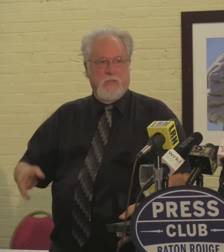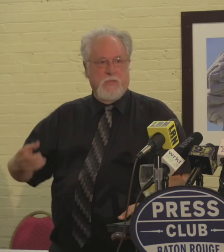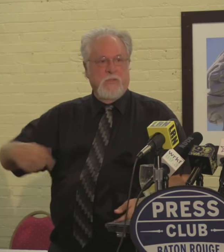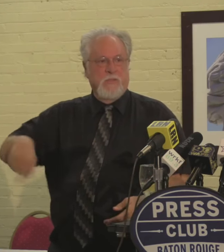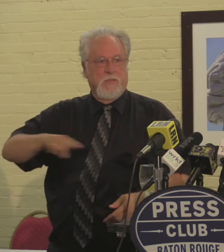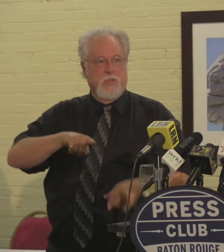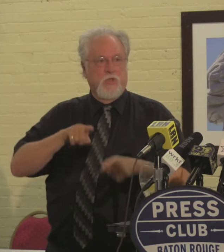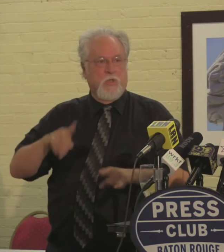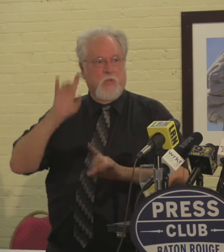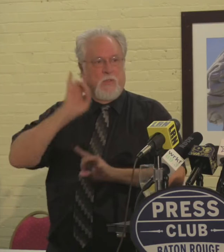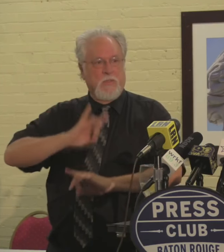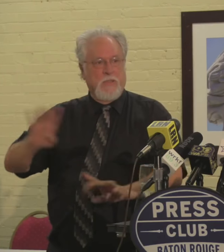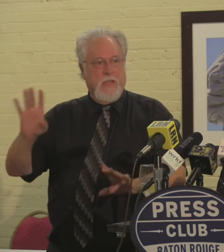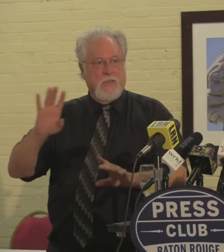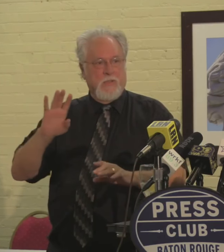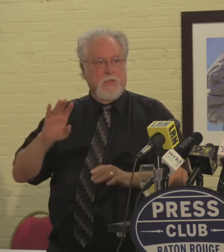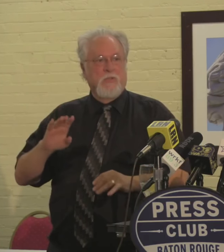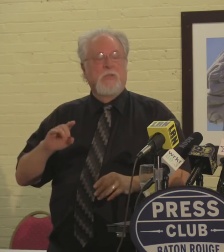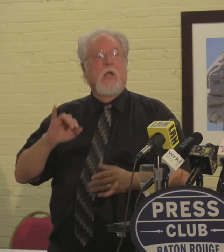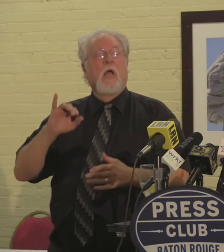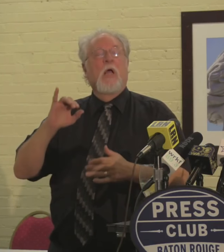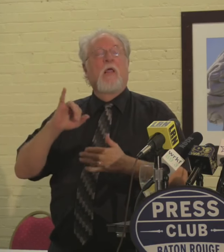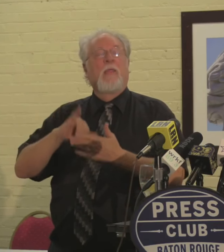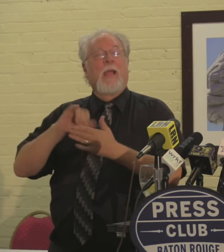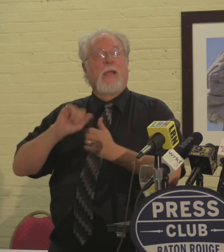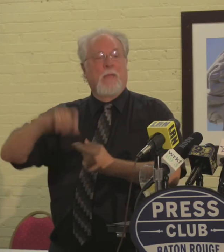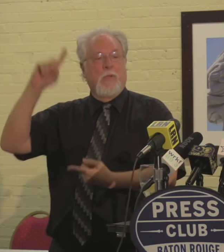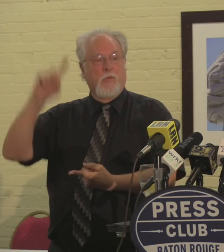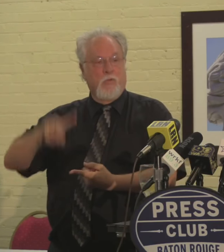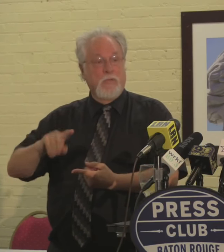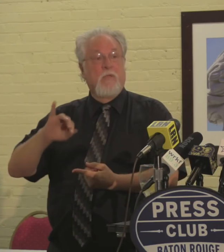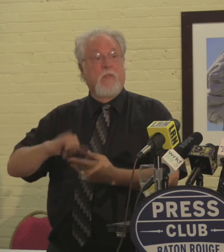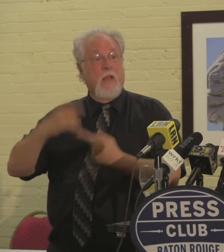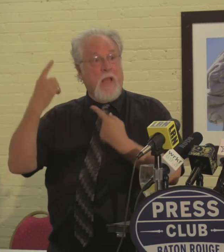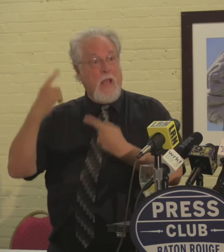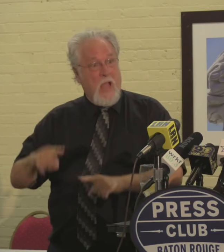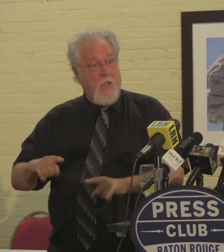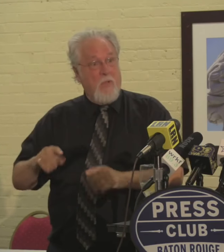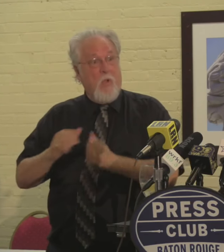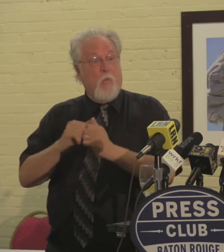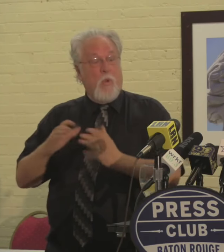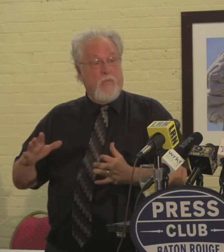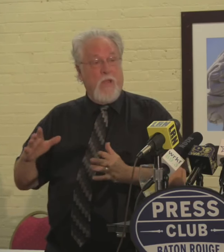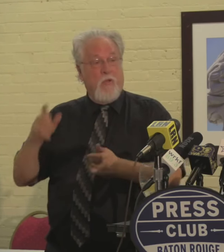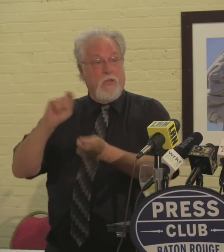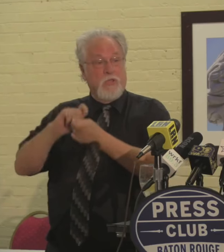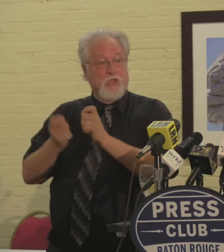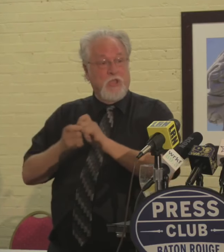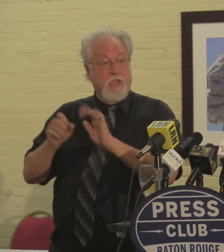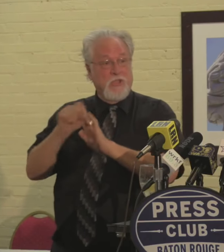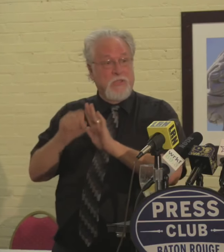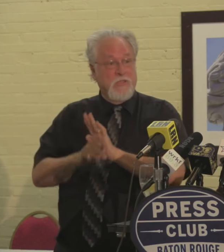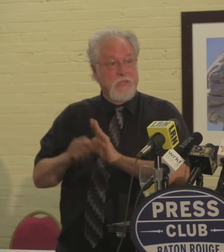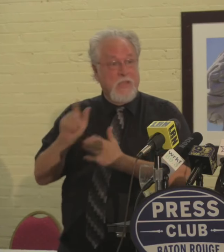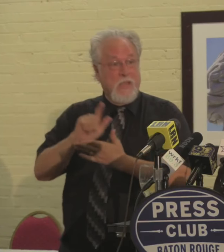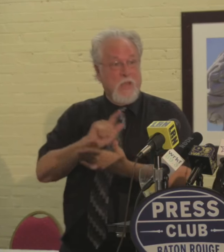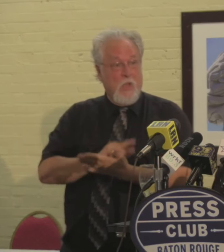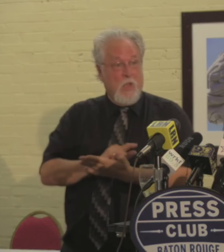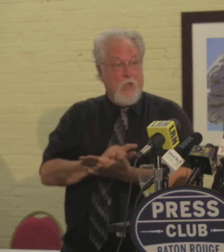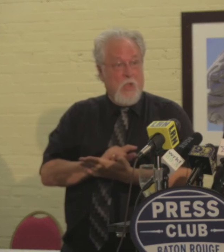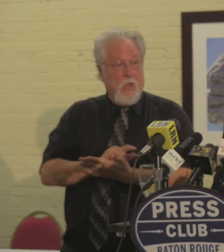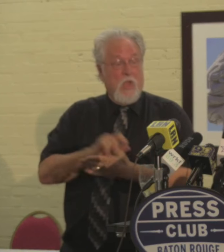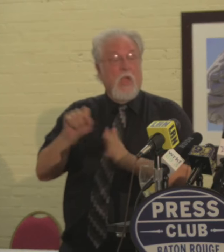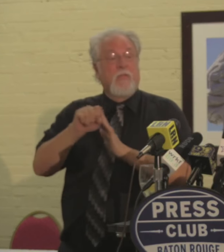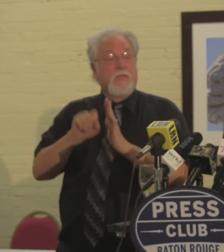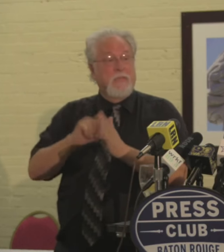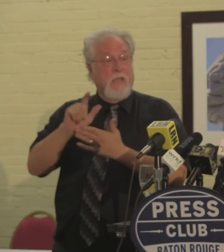the disasters could be reduced. And if that happens without a corresponding change in the state law, the state taxes